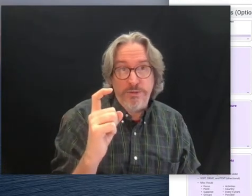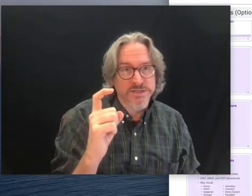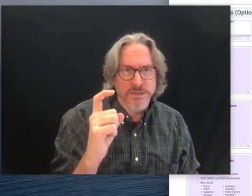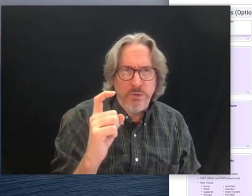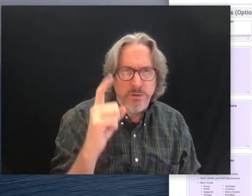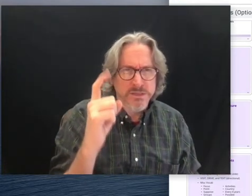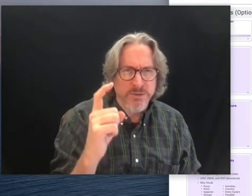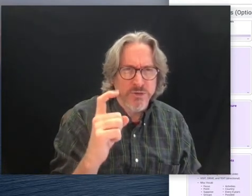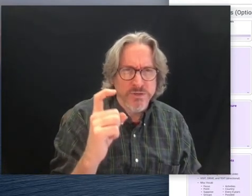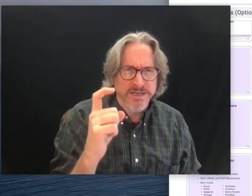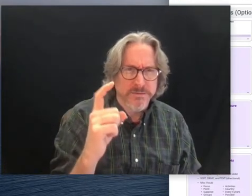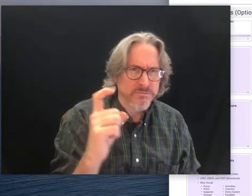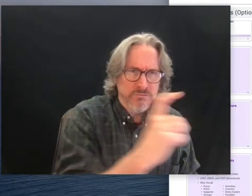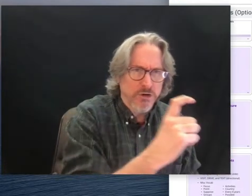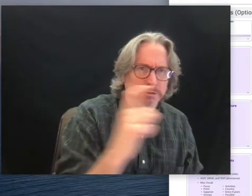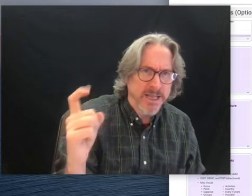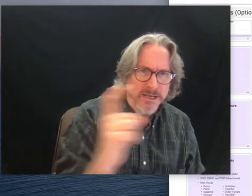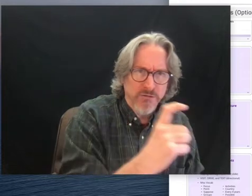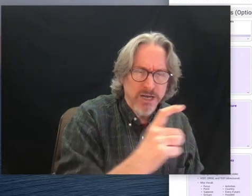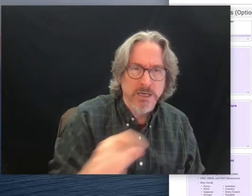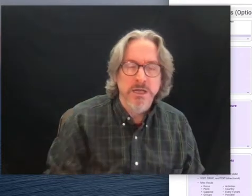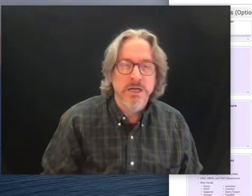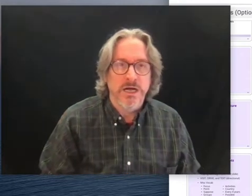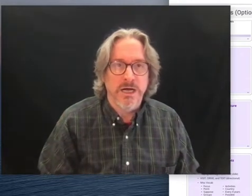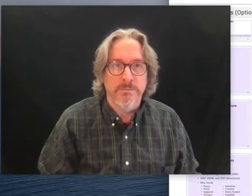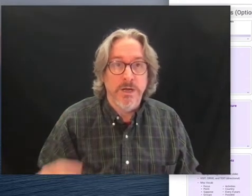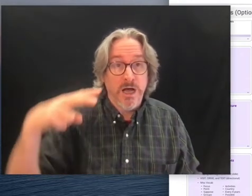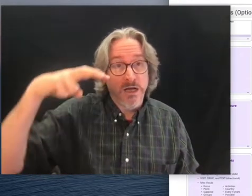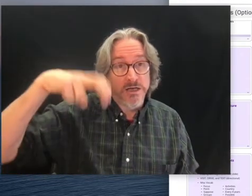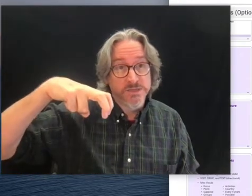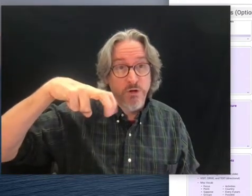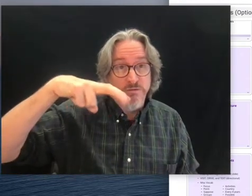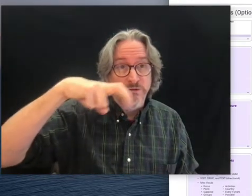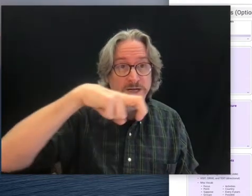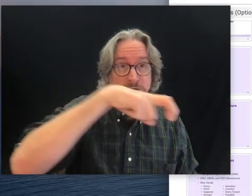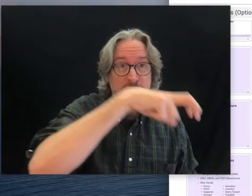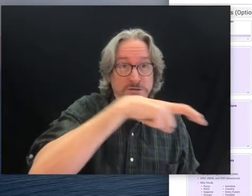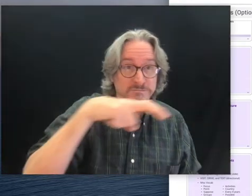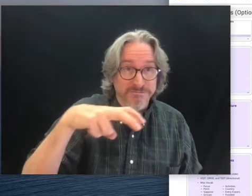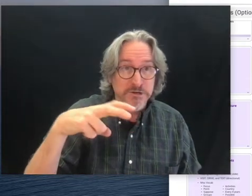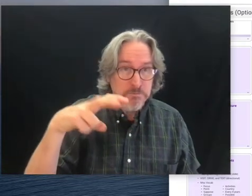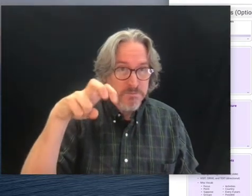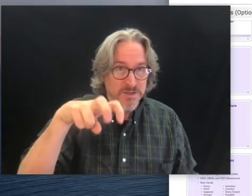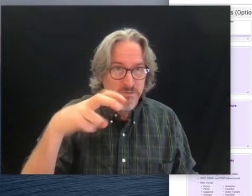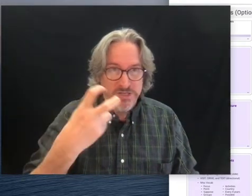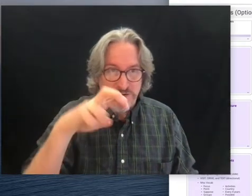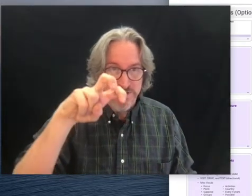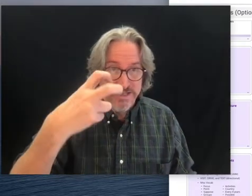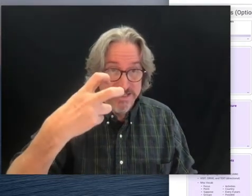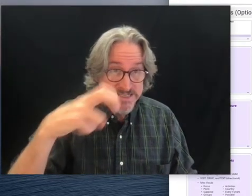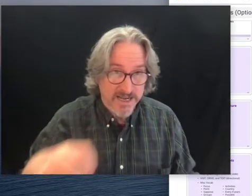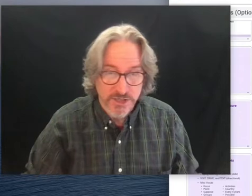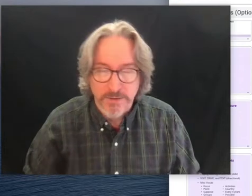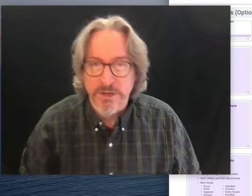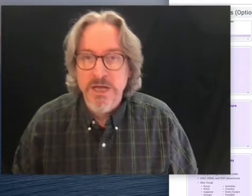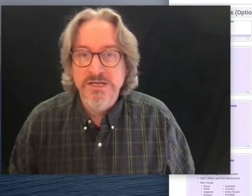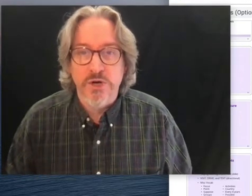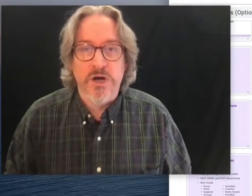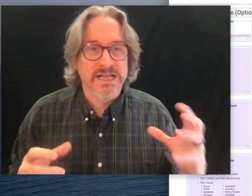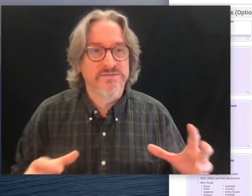old person, or someone who's like hurrying and running. A small furry creature is often this hand